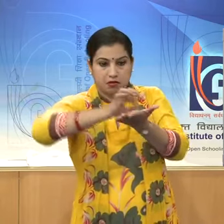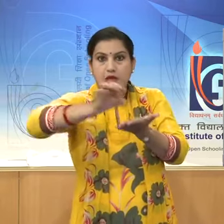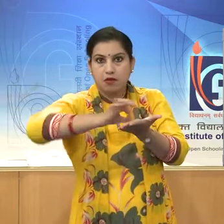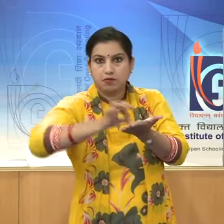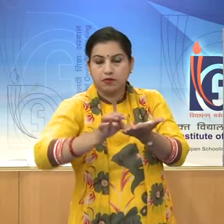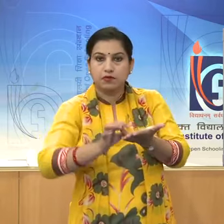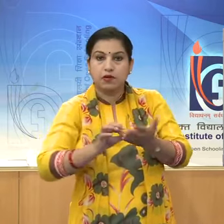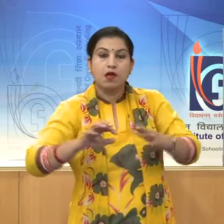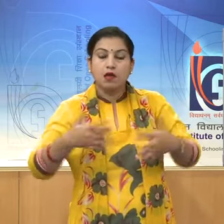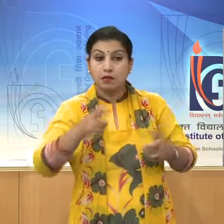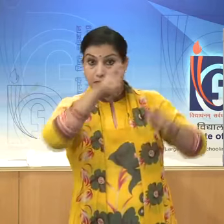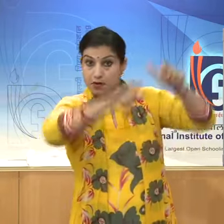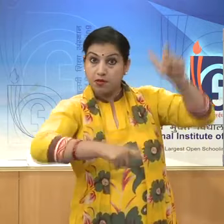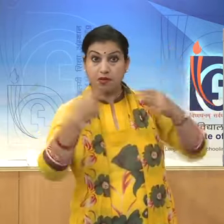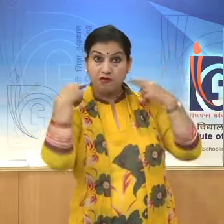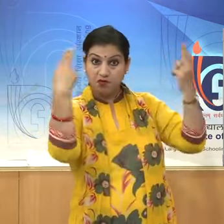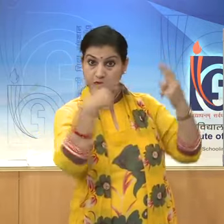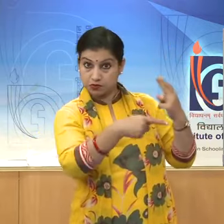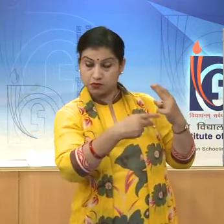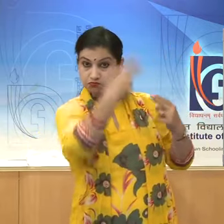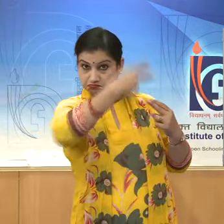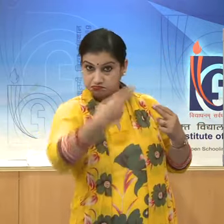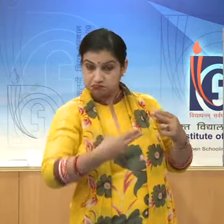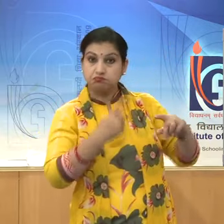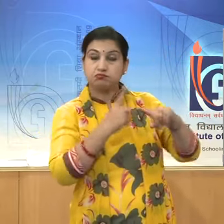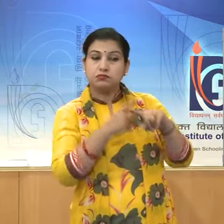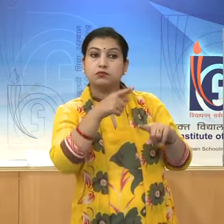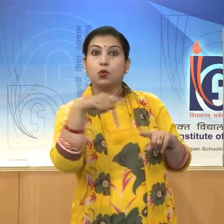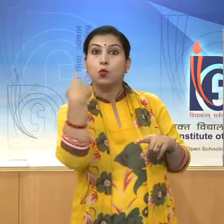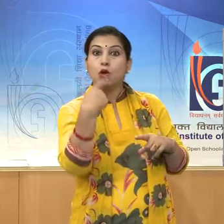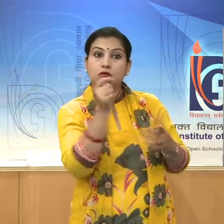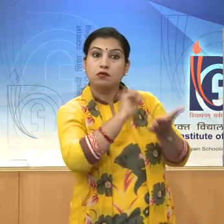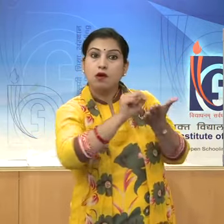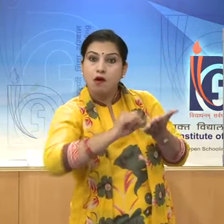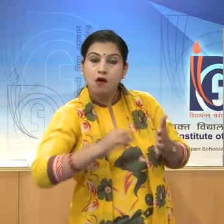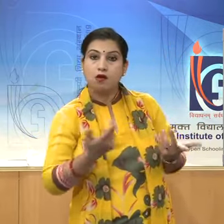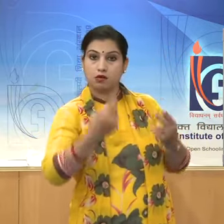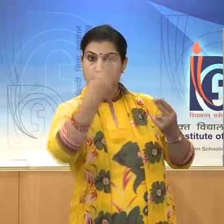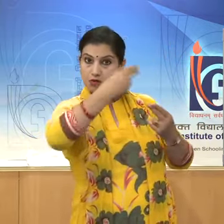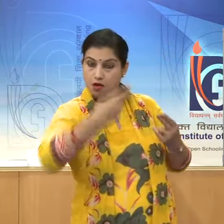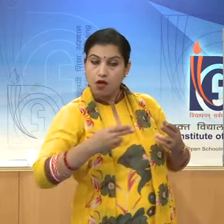artists and their working style.